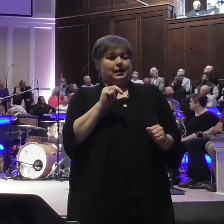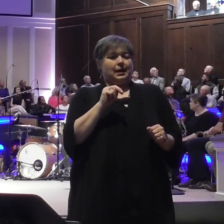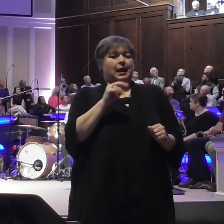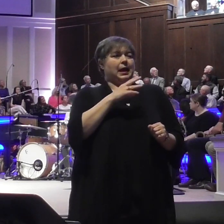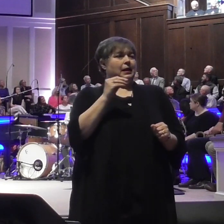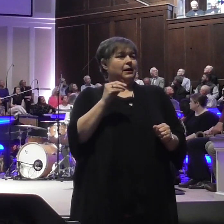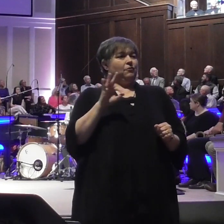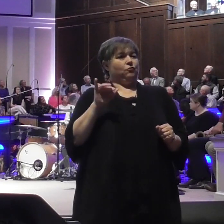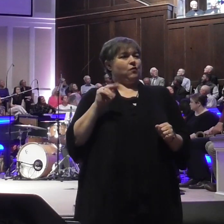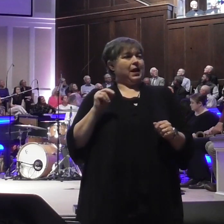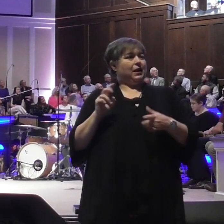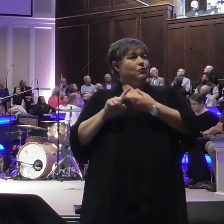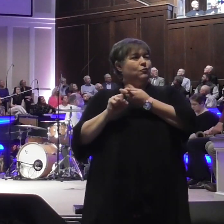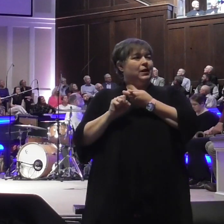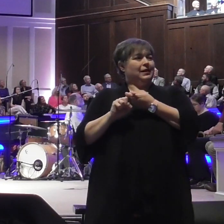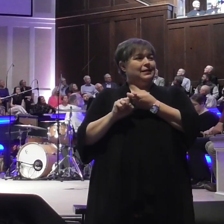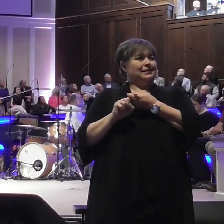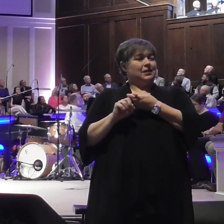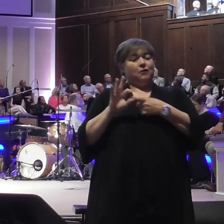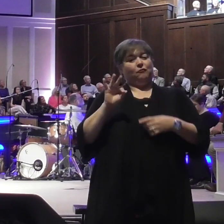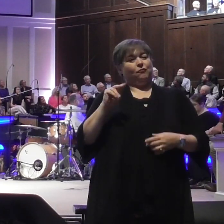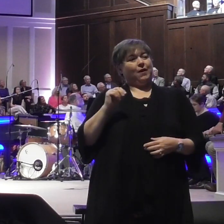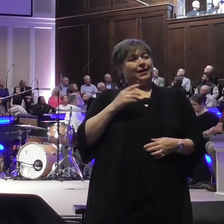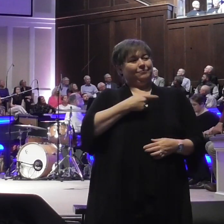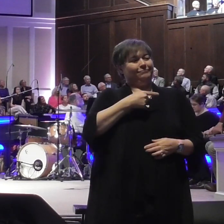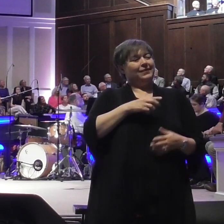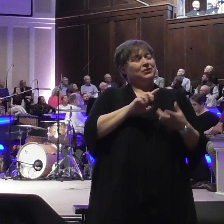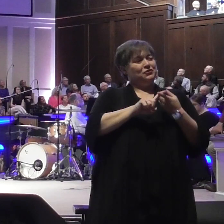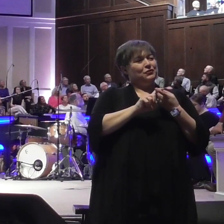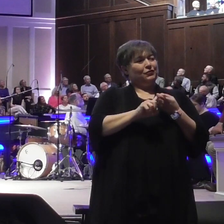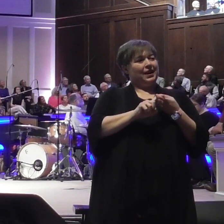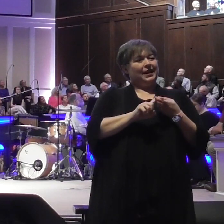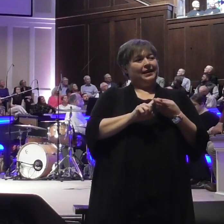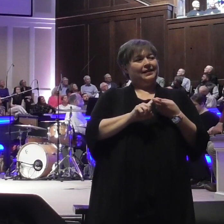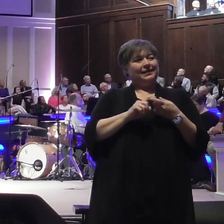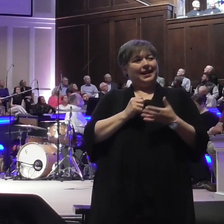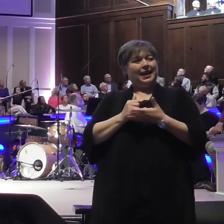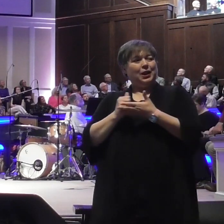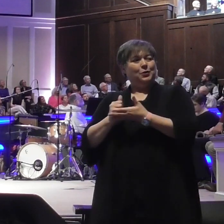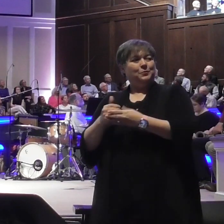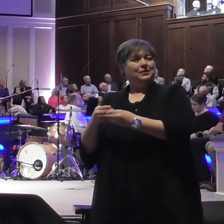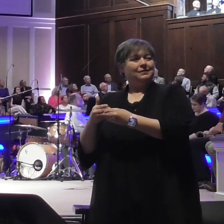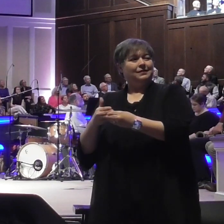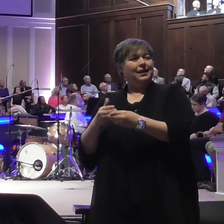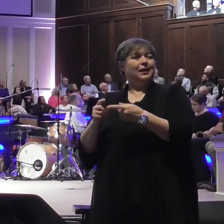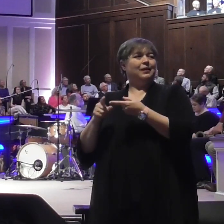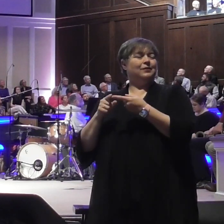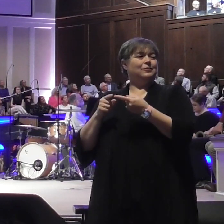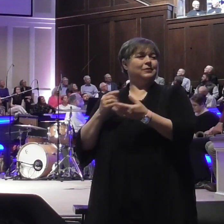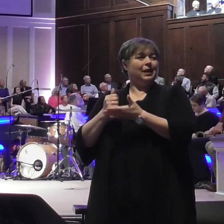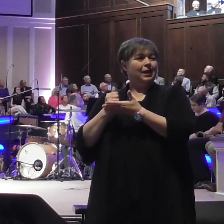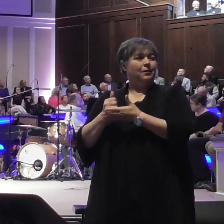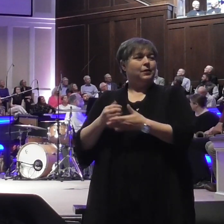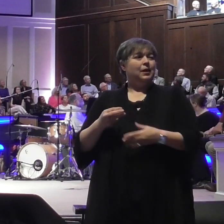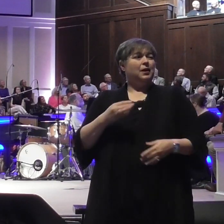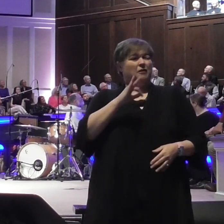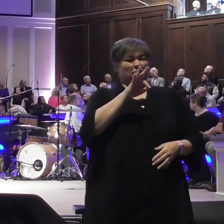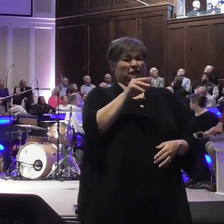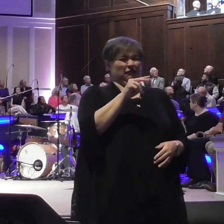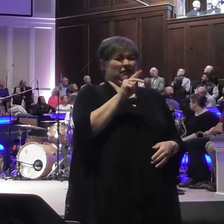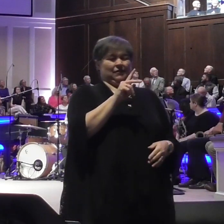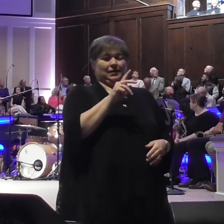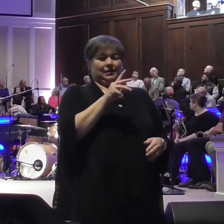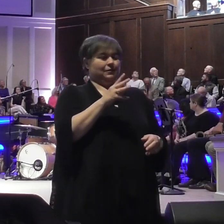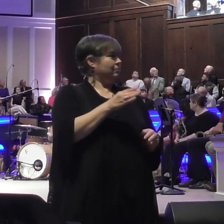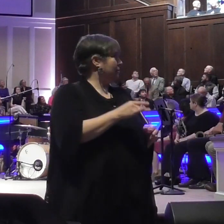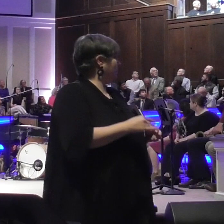Lord. And sometimes friends need help all the time. And so today, Frank, because he's battling a little back issue, actually it's not a little back